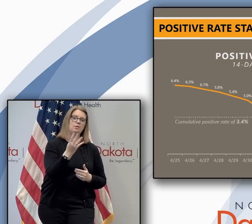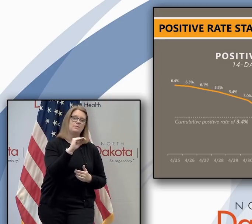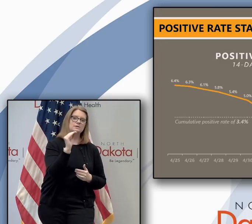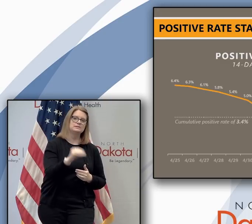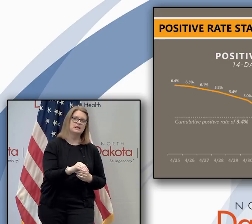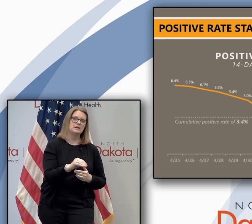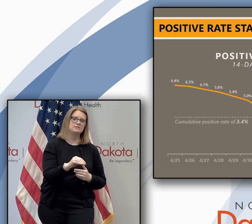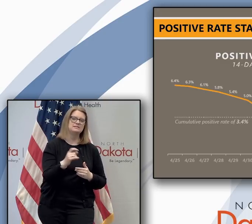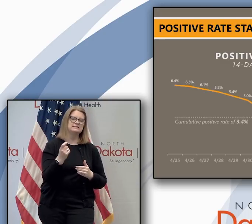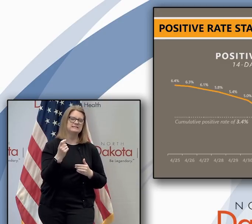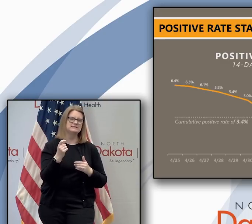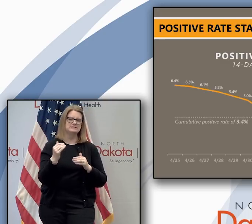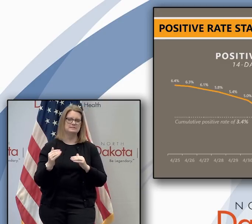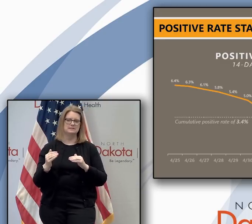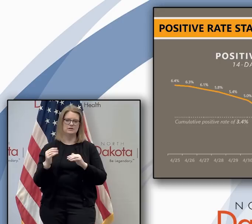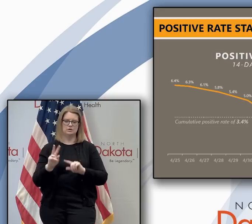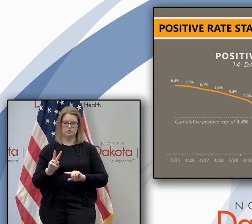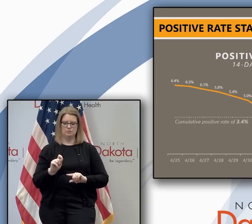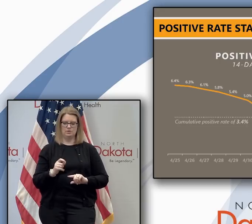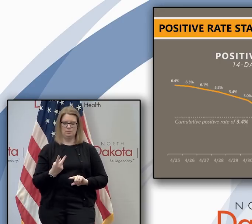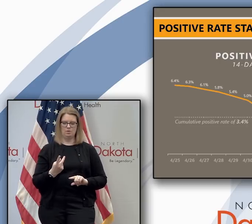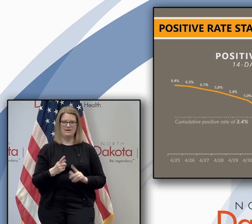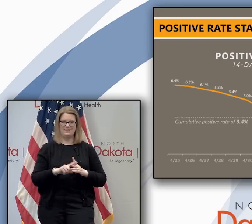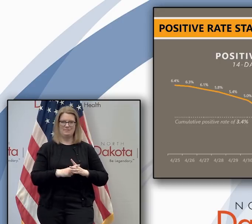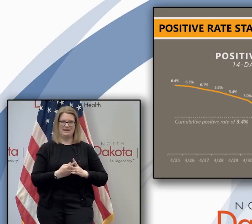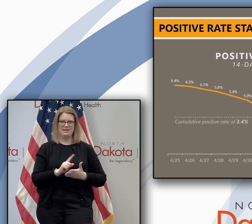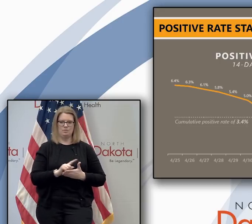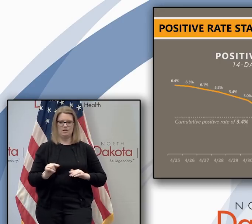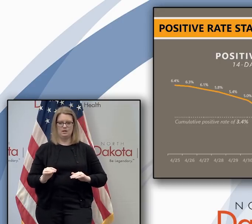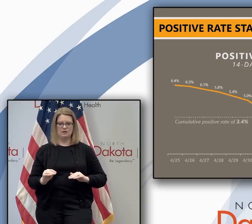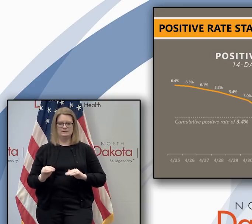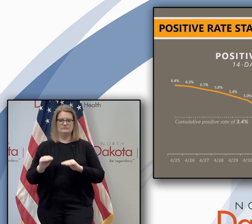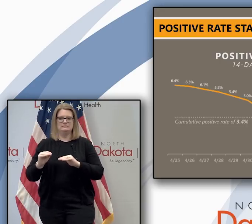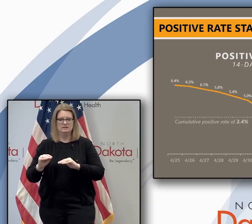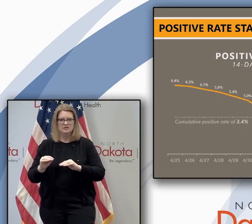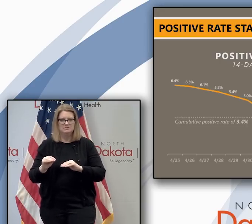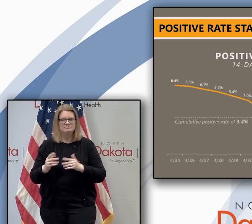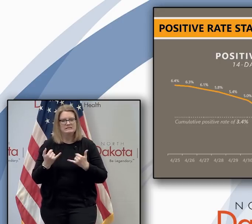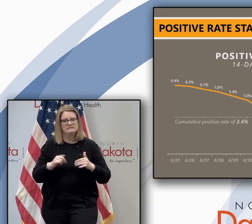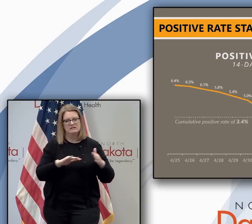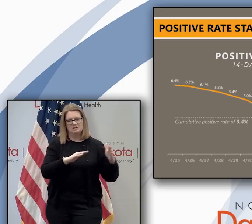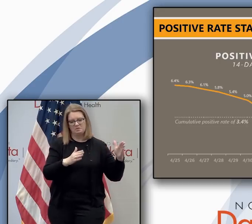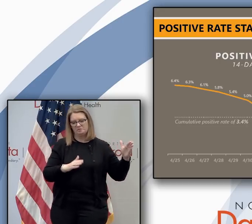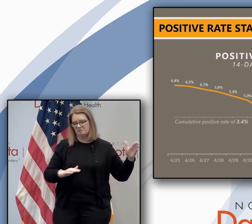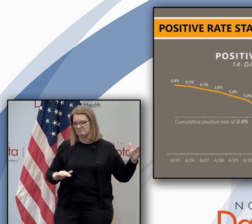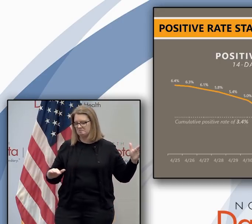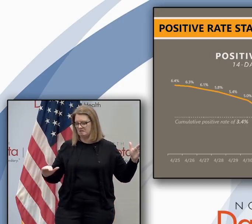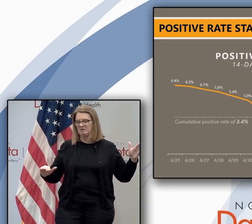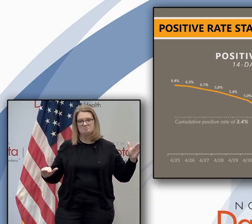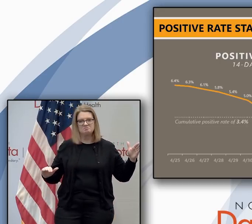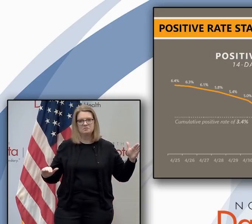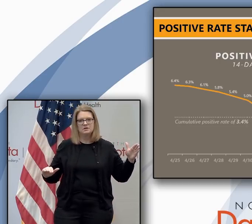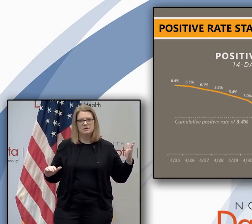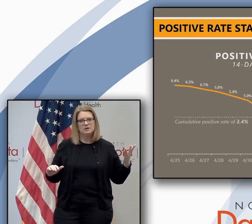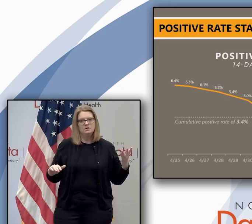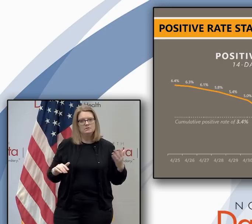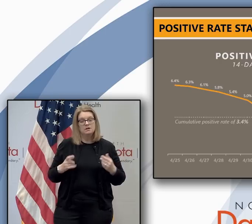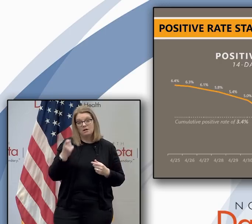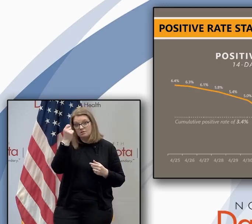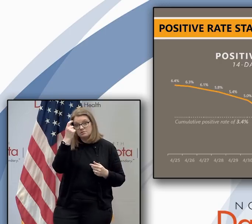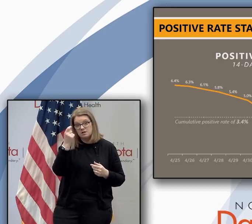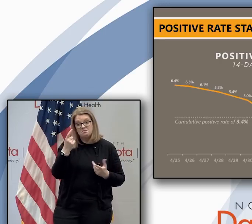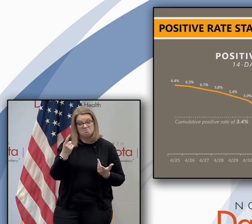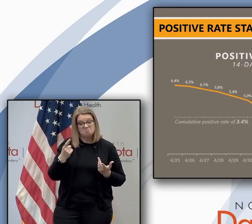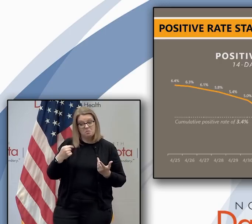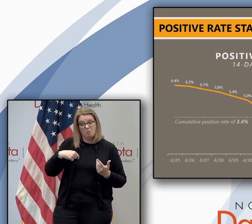up slightly from our low of 2.1 at the beginning of the week, but it remains relatively flat. And again, we would expect this to climb slightly because of